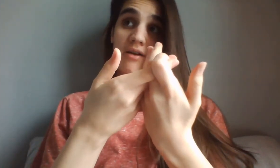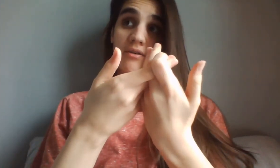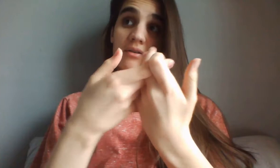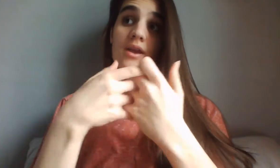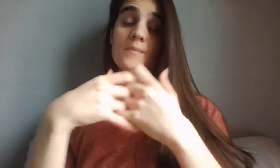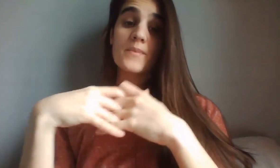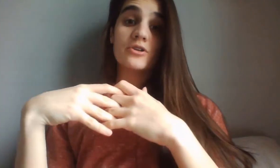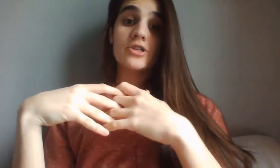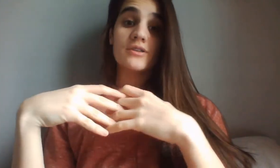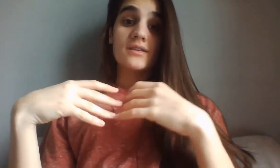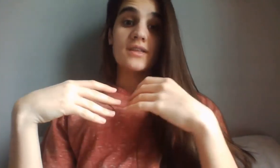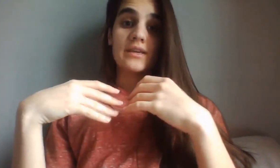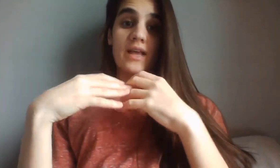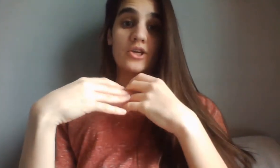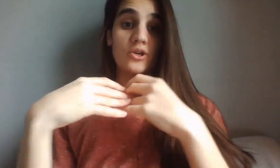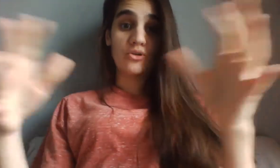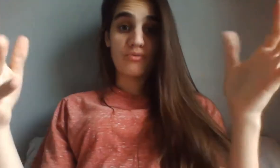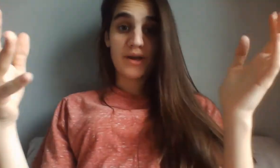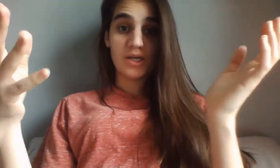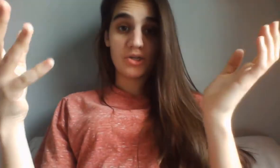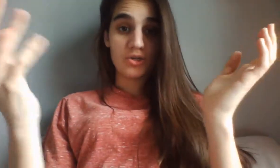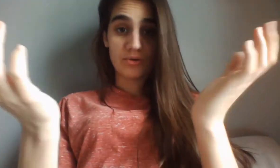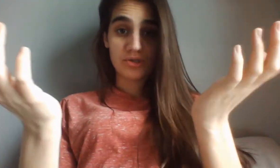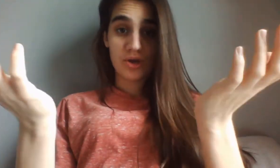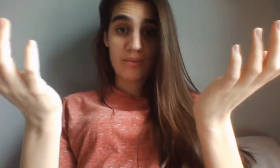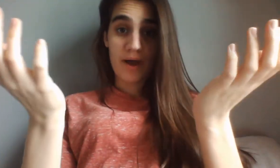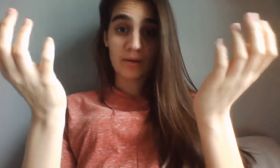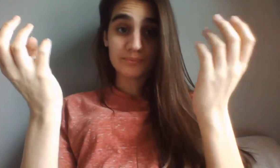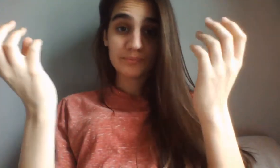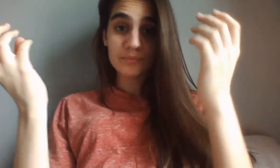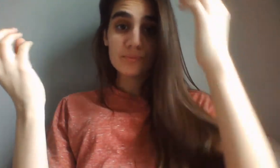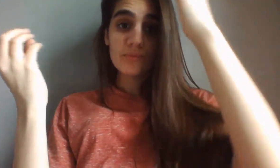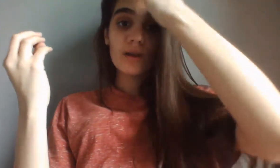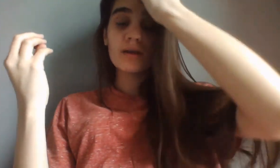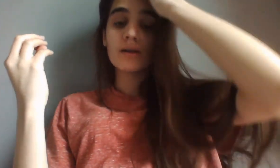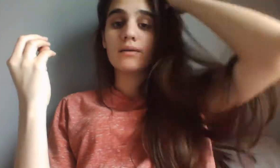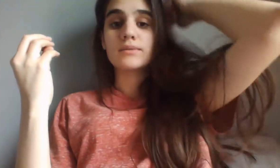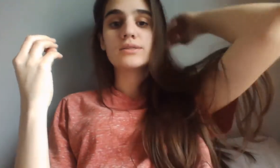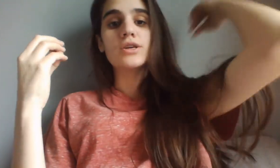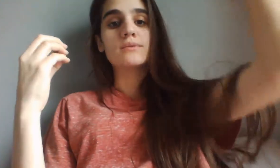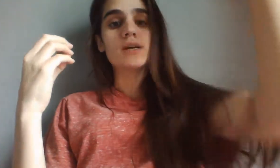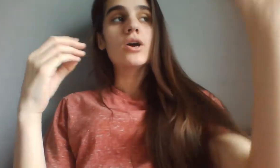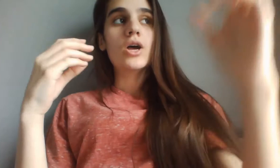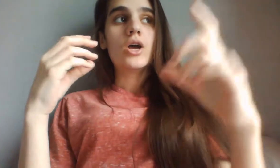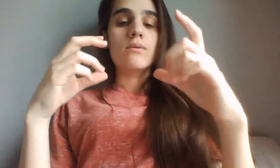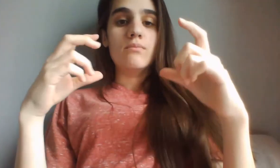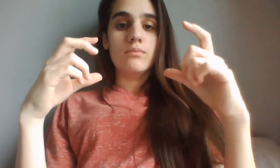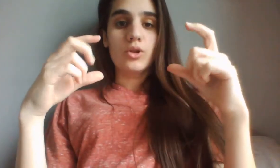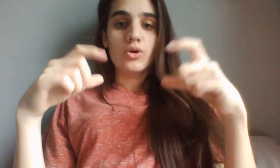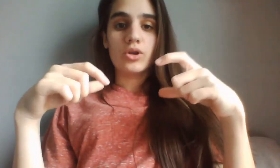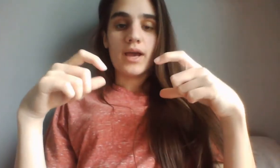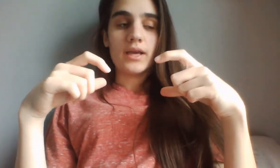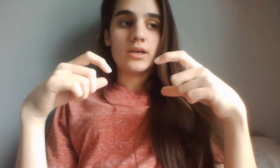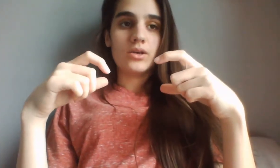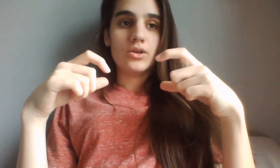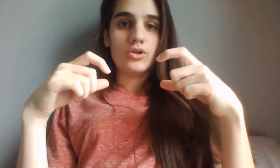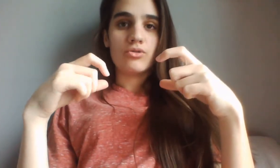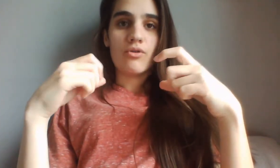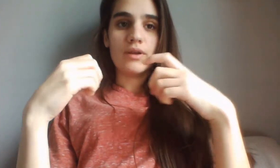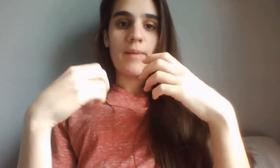Carol, because she says things like, "You look radiant, you look so well." And Mr. Chip said, "Look like you're not really paying